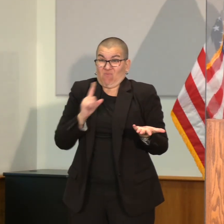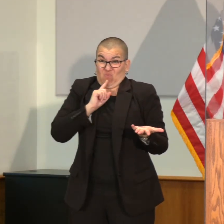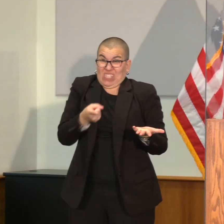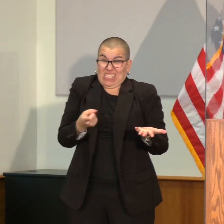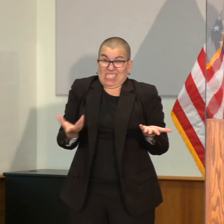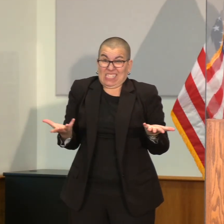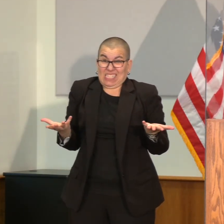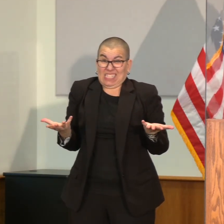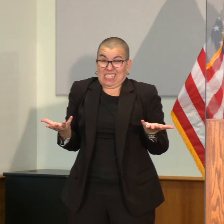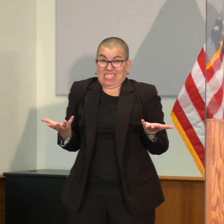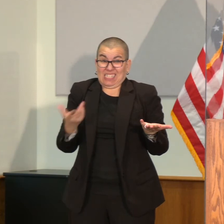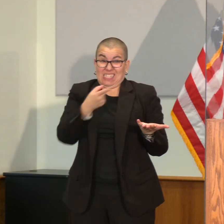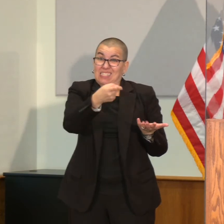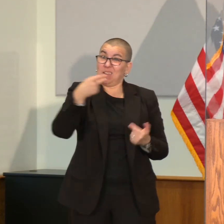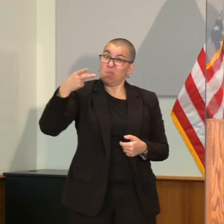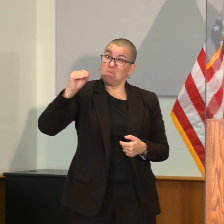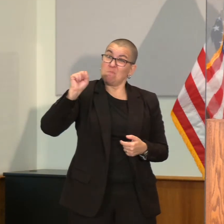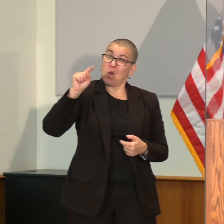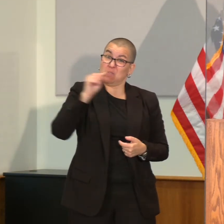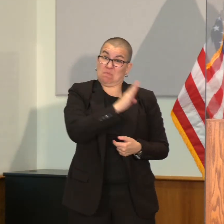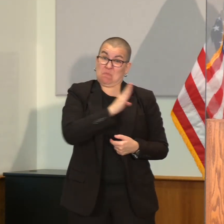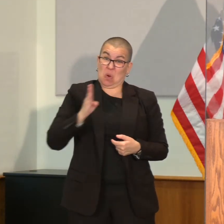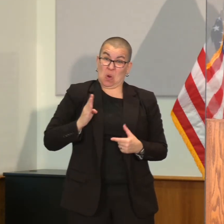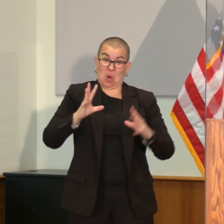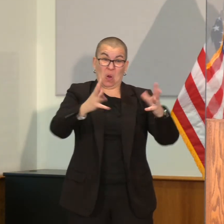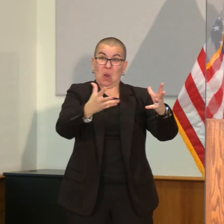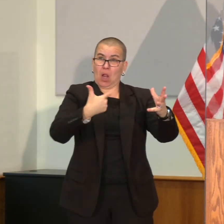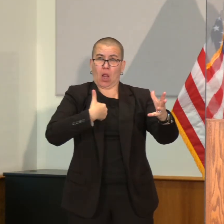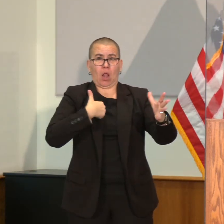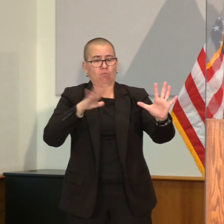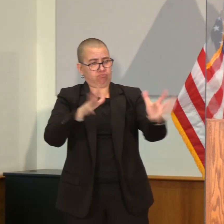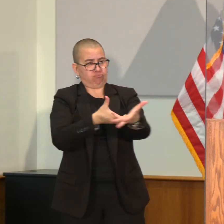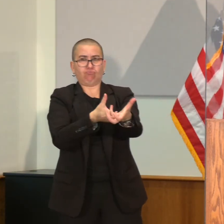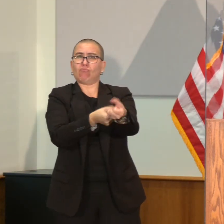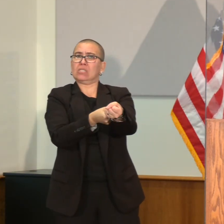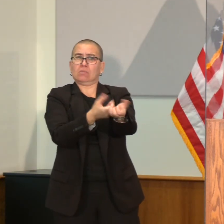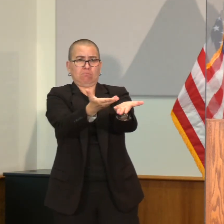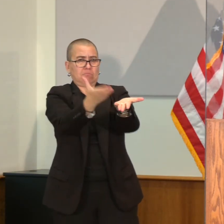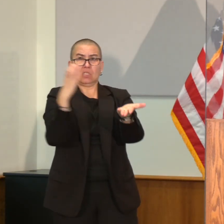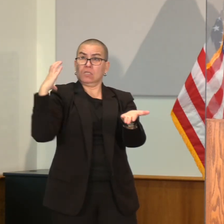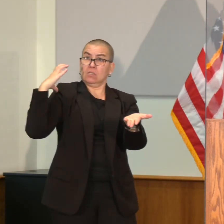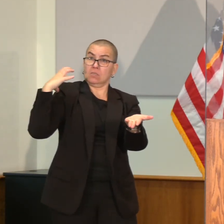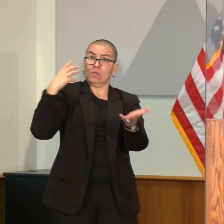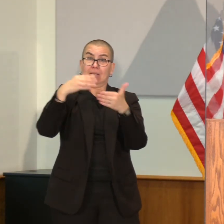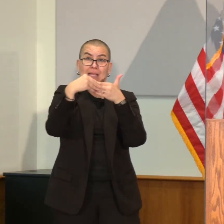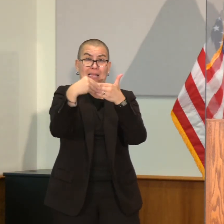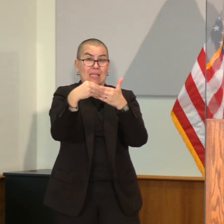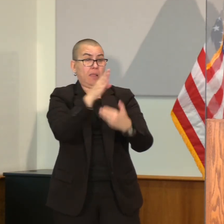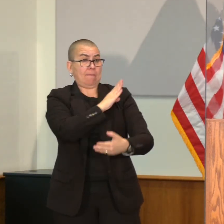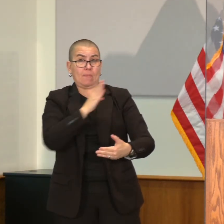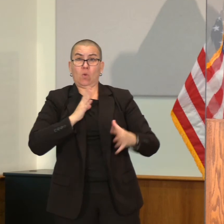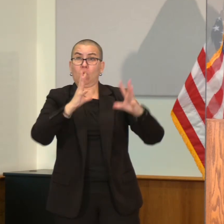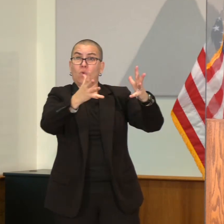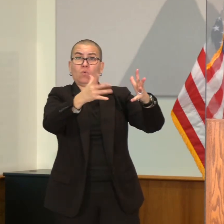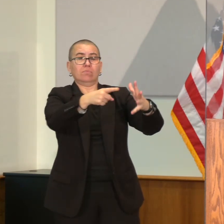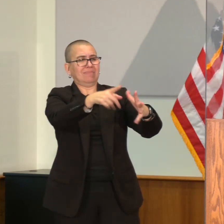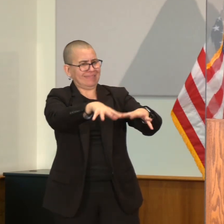do it. I trust the chair over there. I trust the members of that, and we'll get it, but there will be some time. You're right.